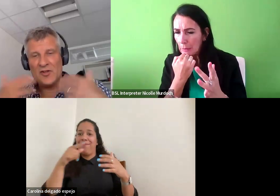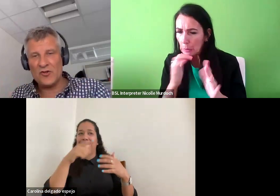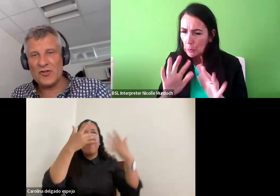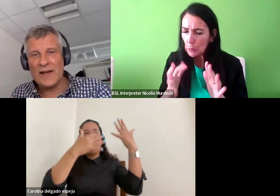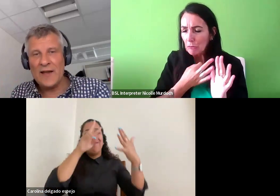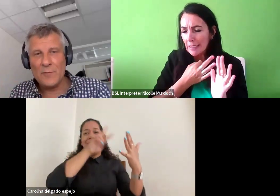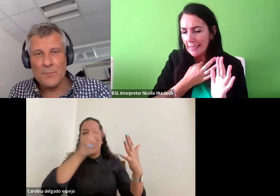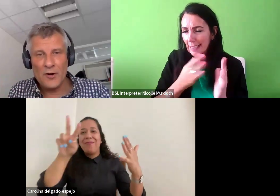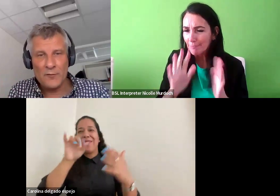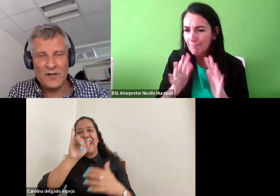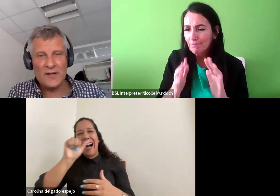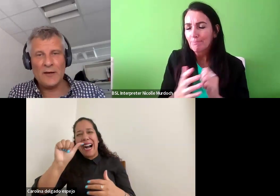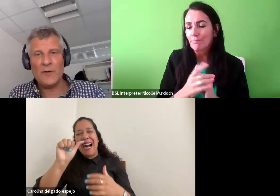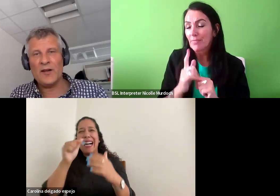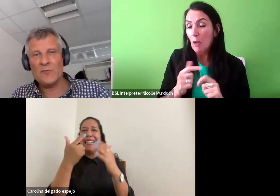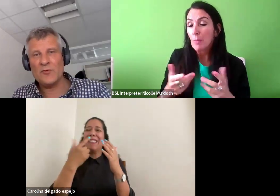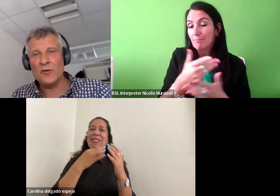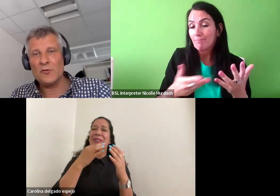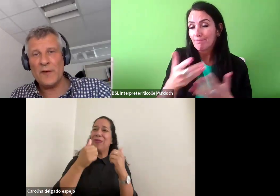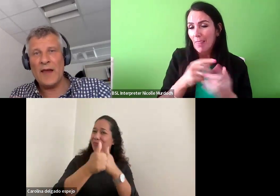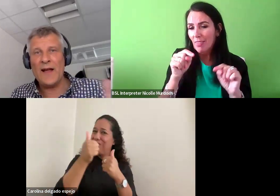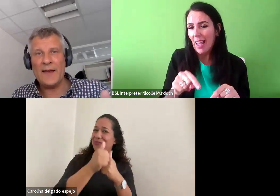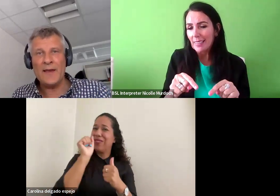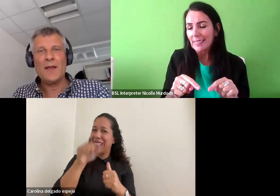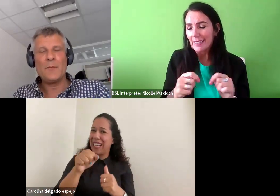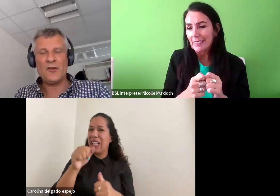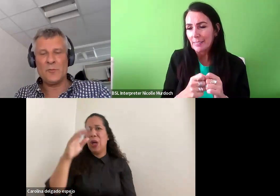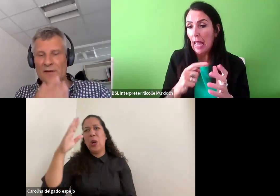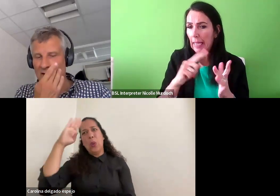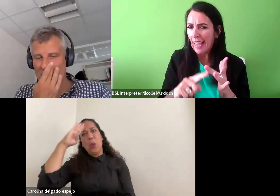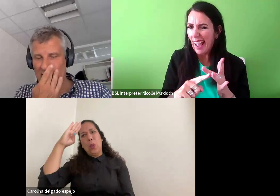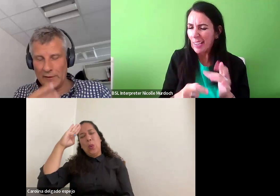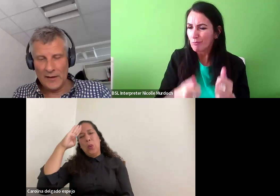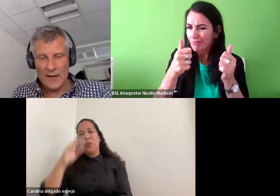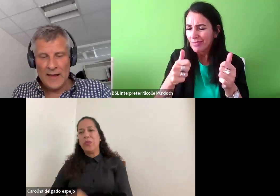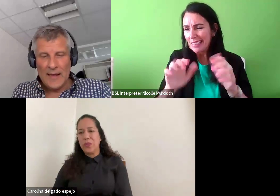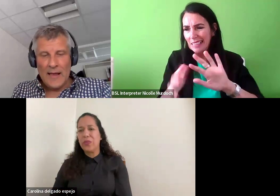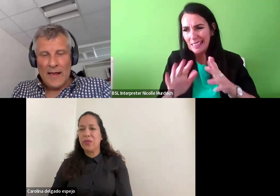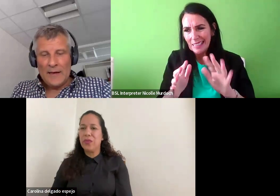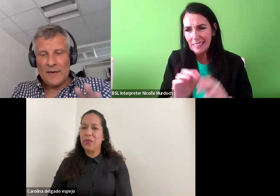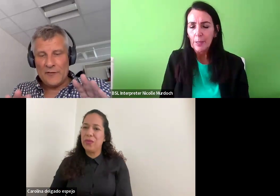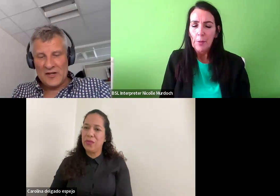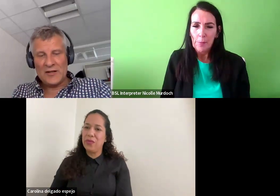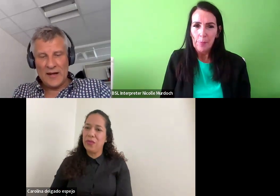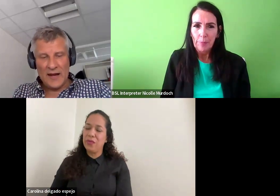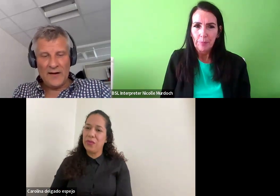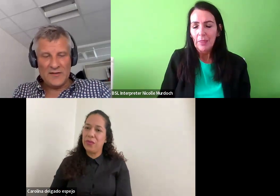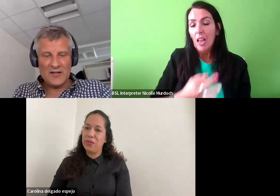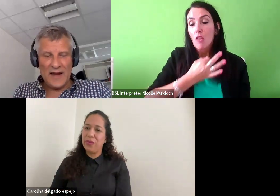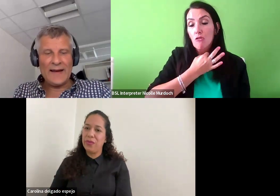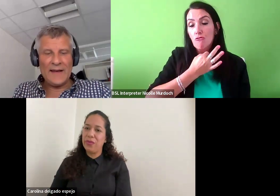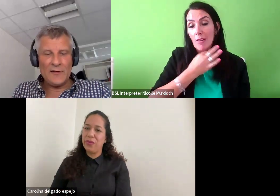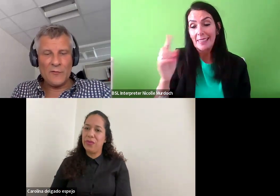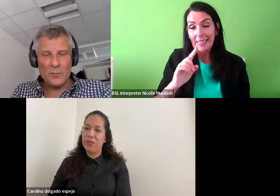in discussions that I've been part of recently when it comes to the use of AI by the humanitarian sector. The risk here